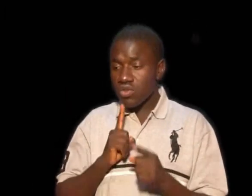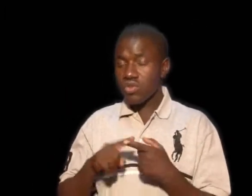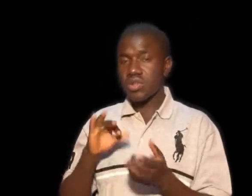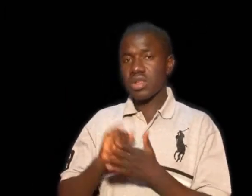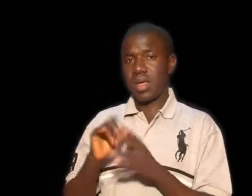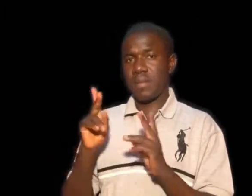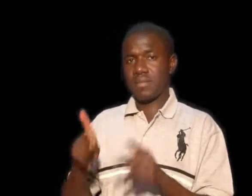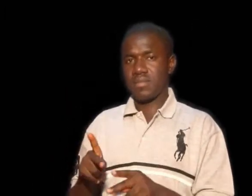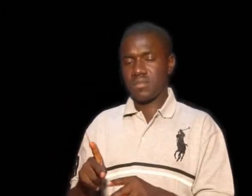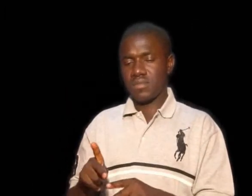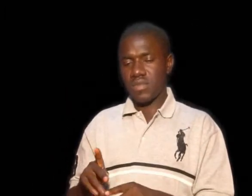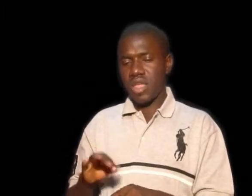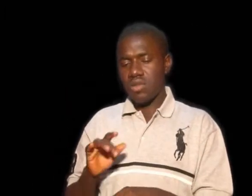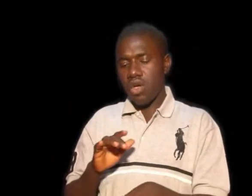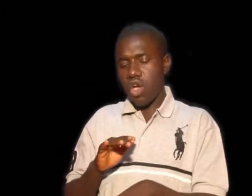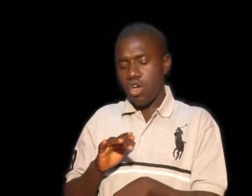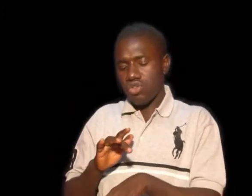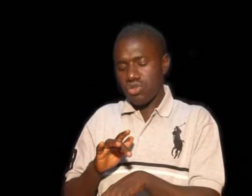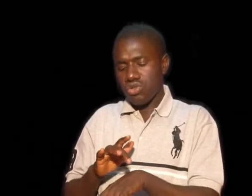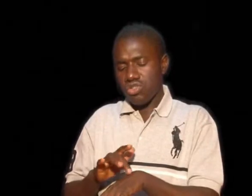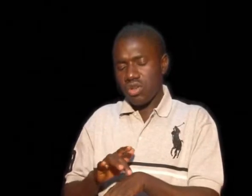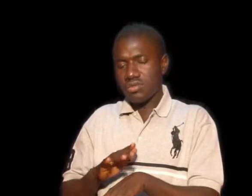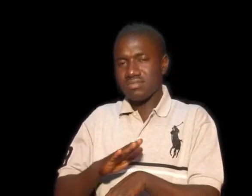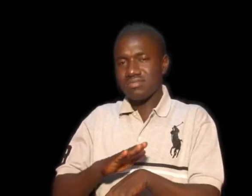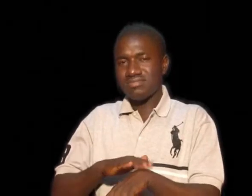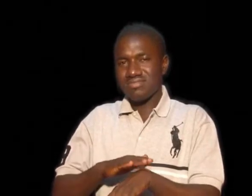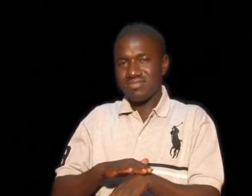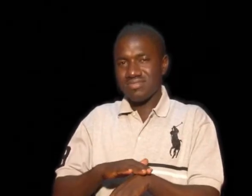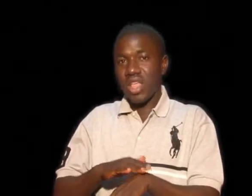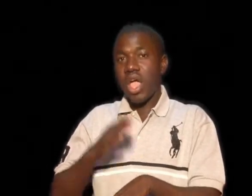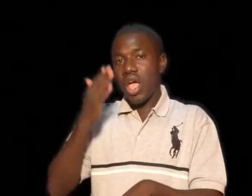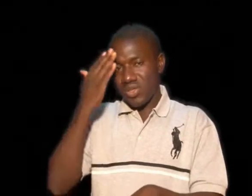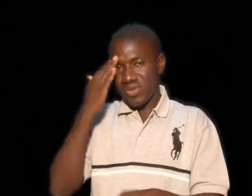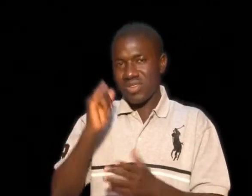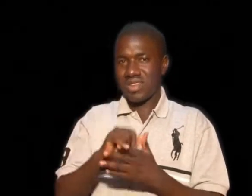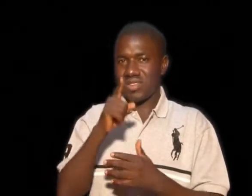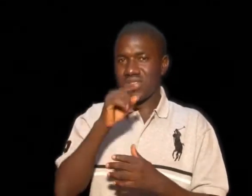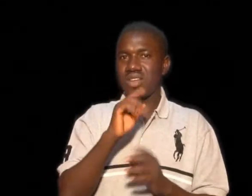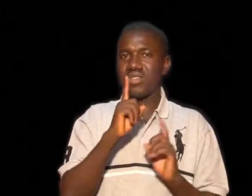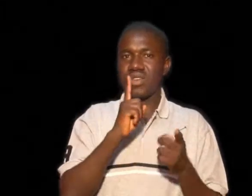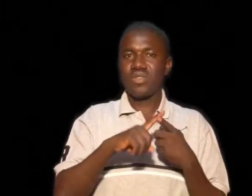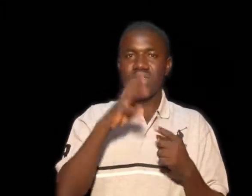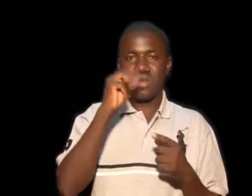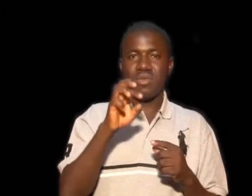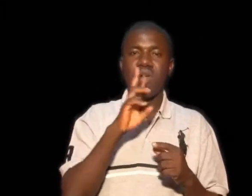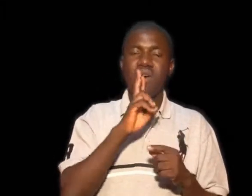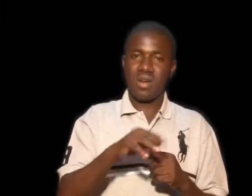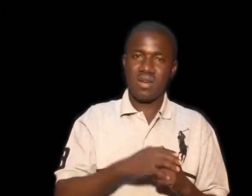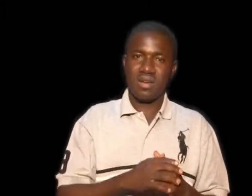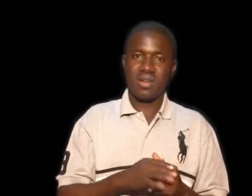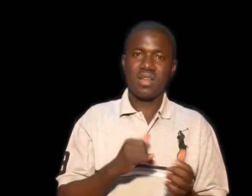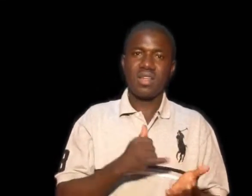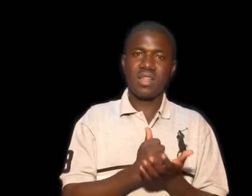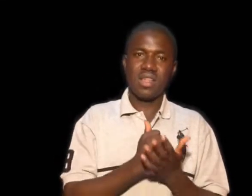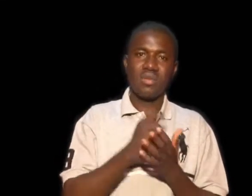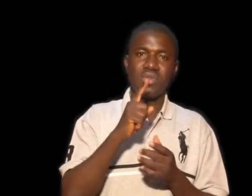When you first speak to the person, a gentle touch on the arm lets him or her know that you are talking to him or her. A